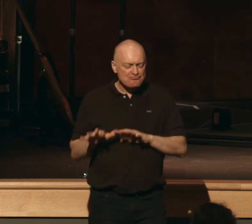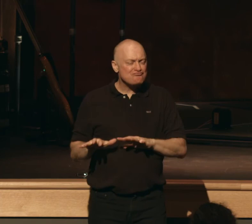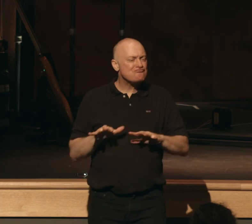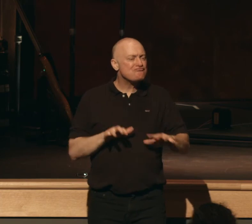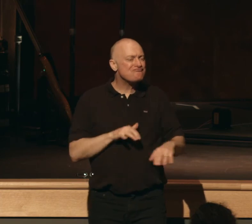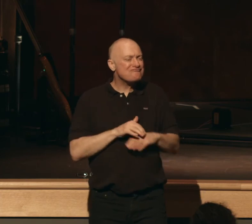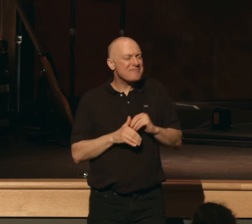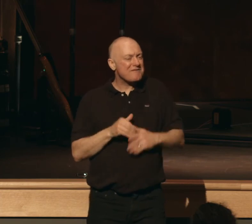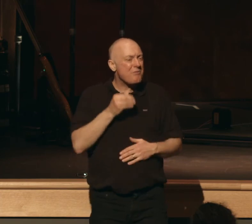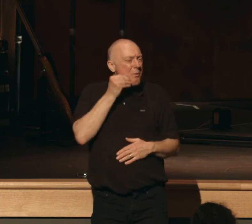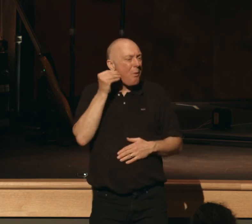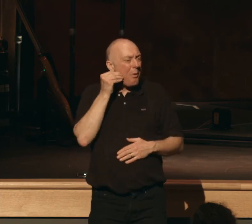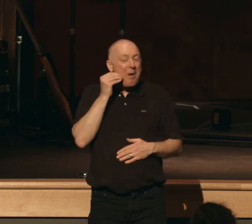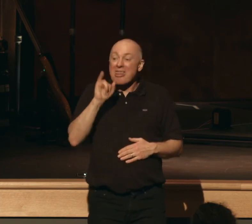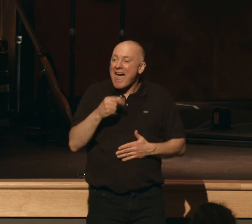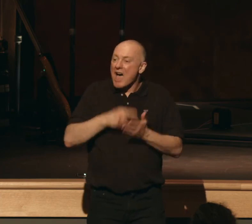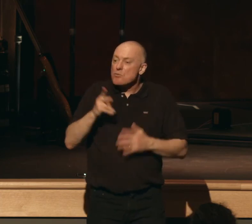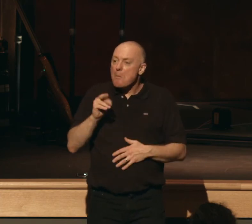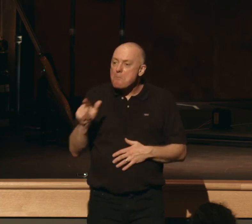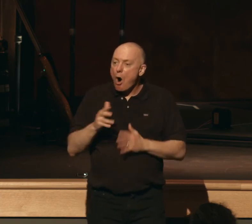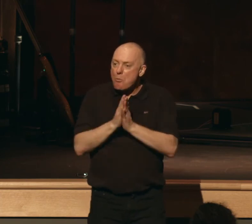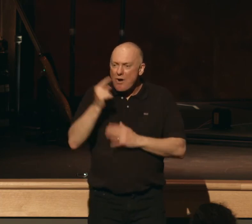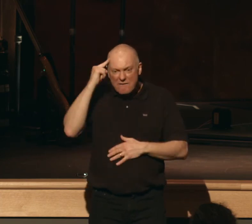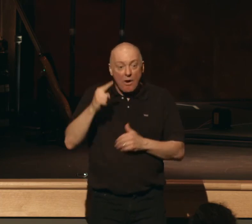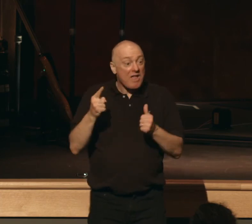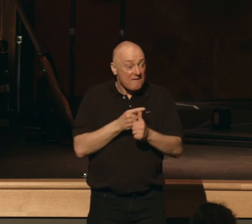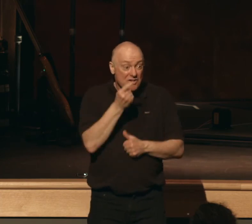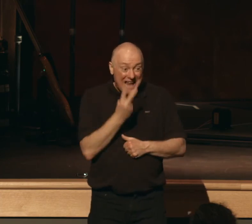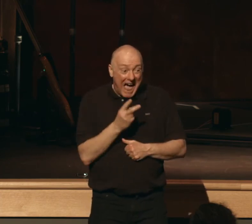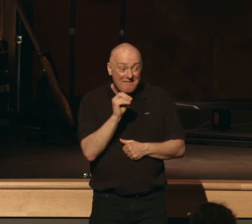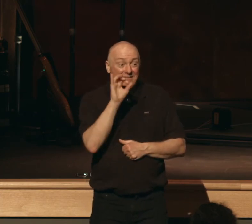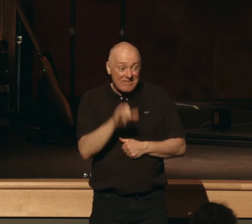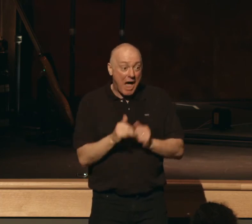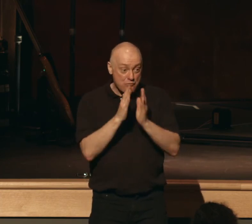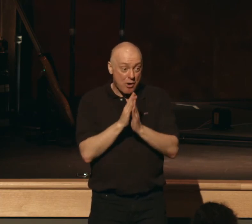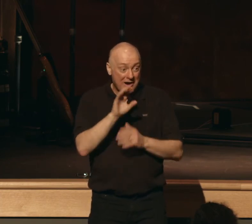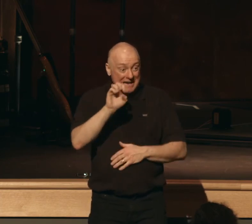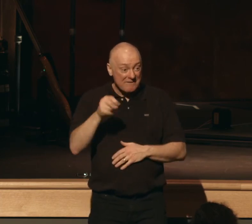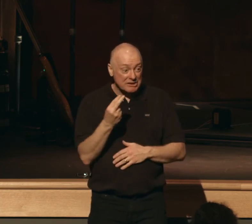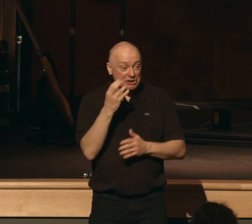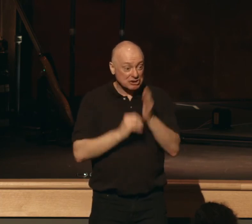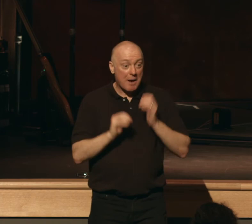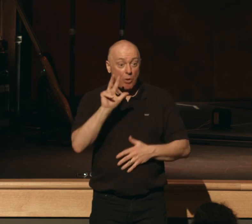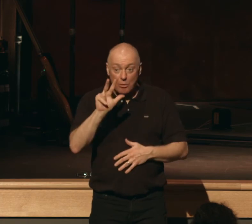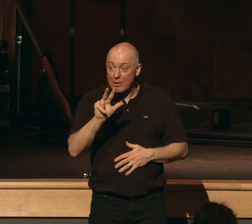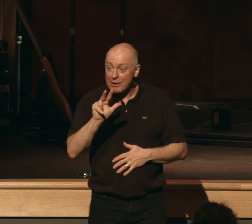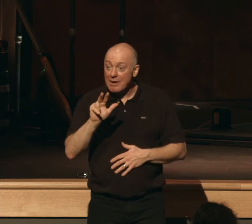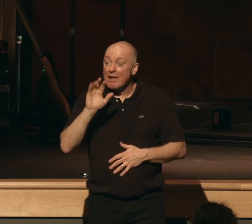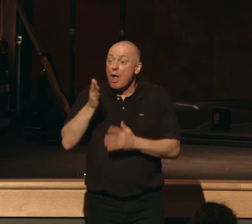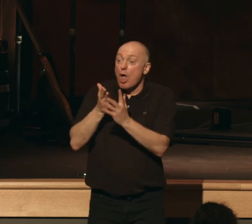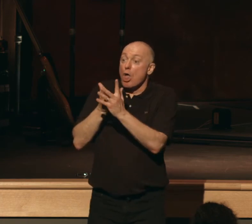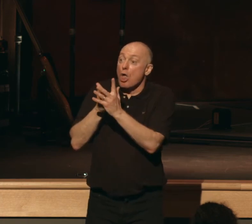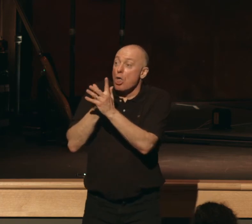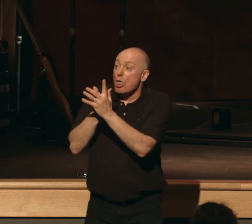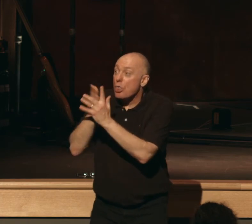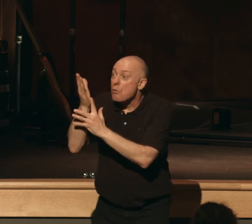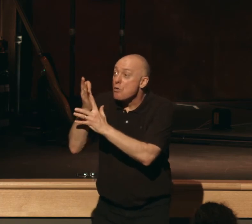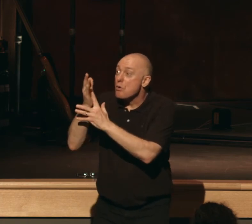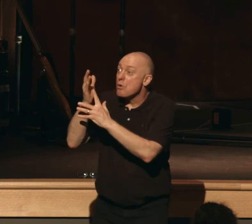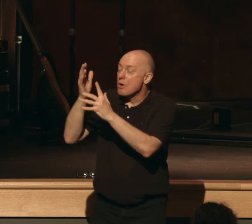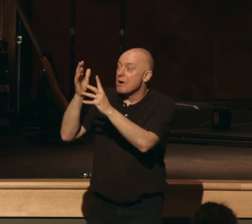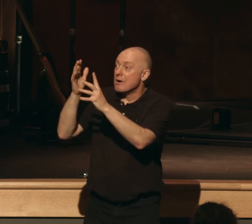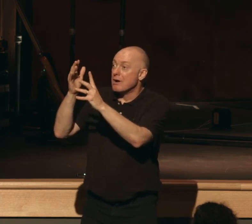what Paul is praying for in the first half of this prayer in Ephesians chapter 3, that through the means of